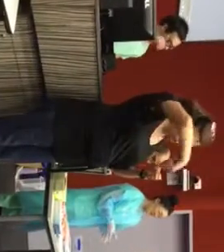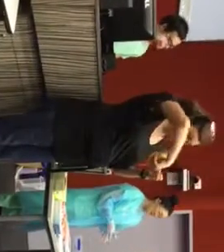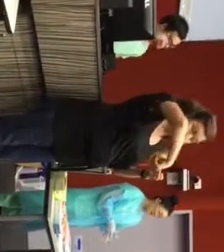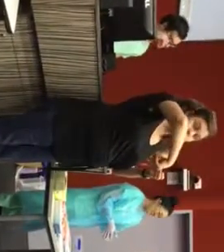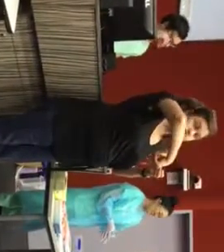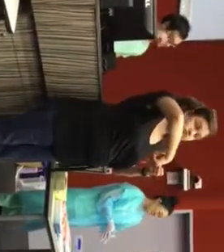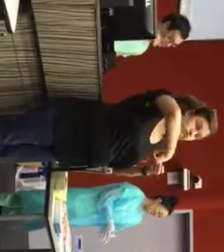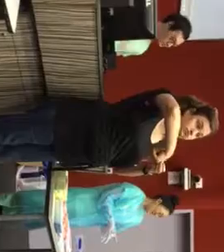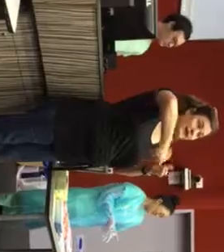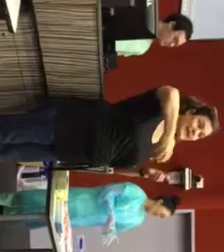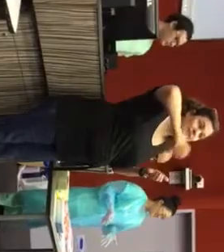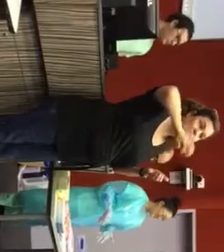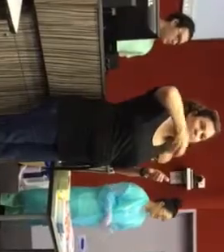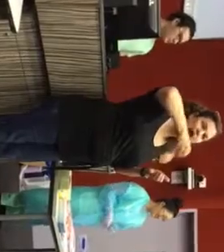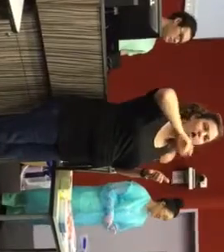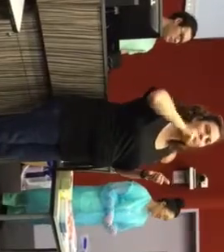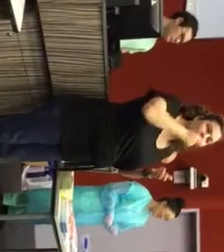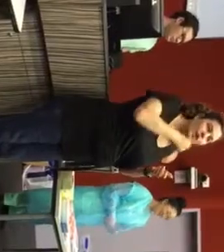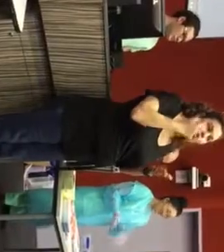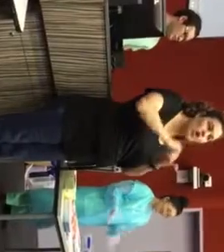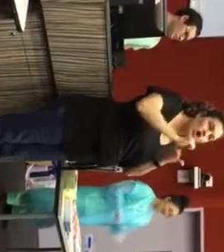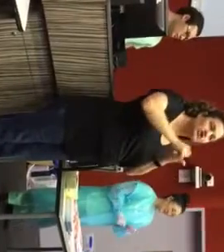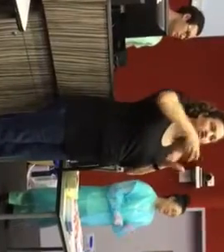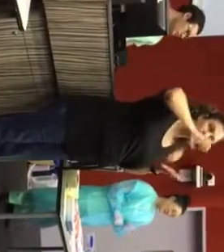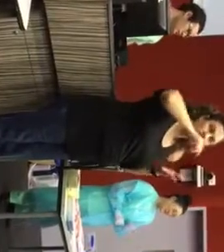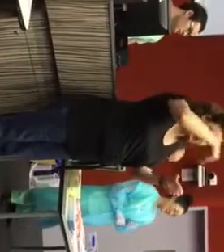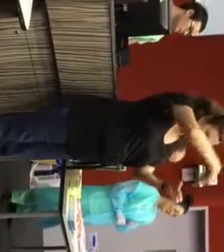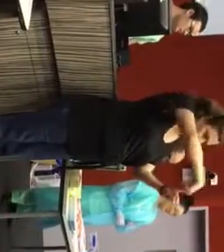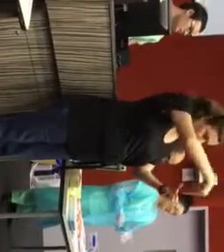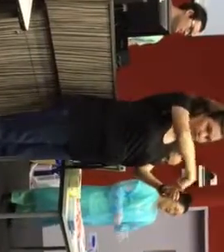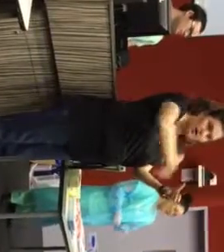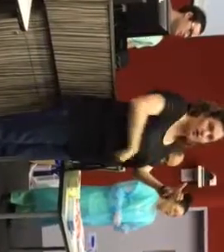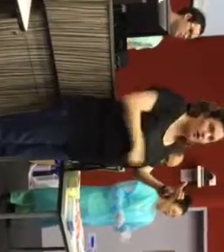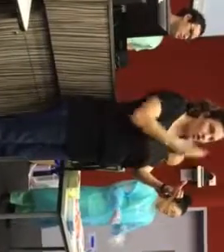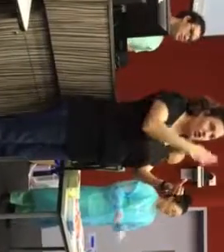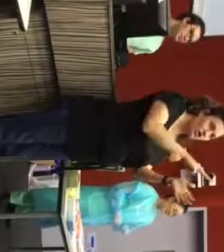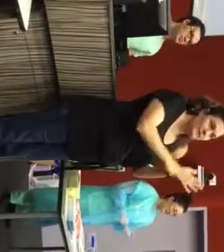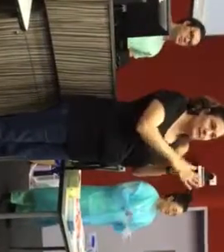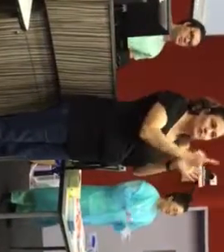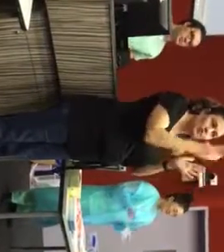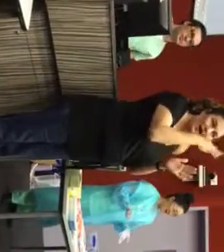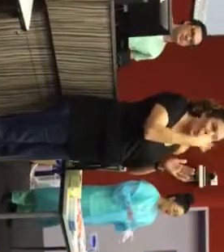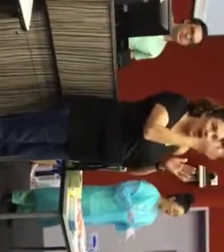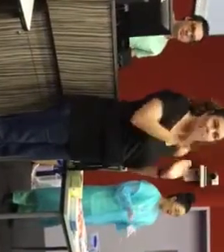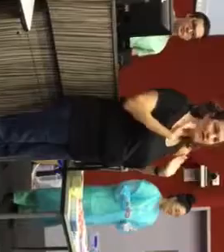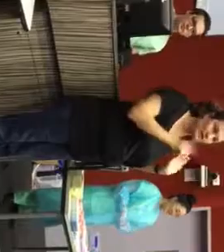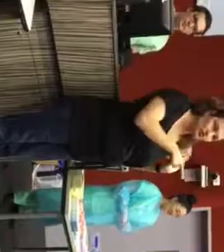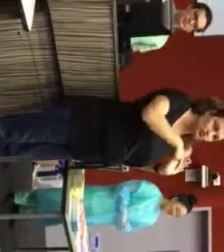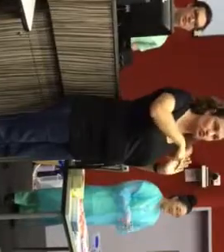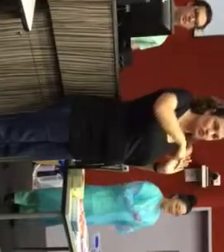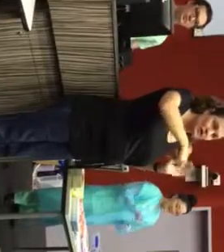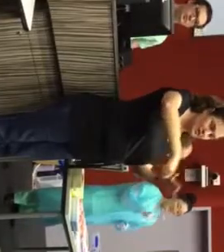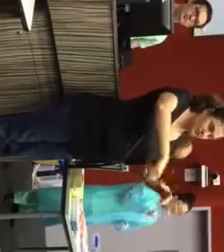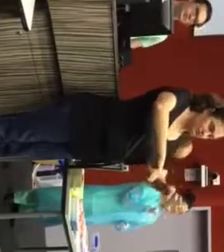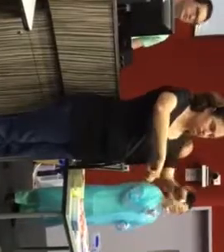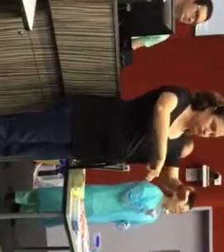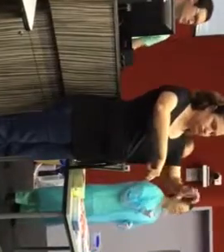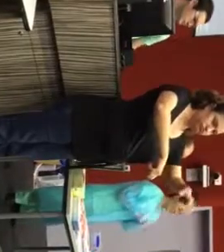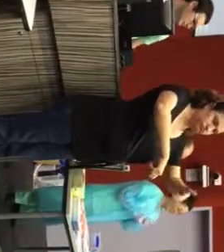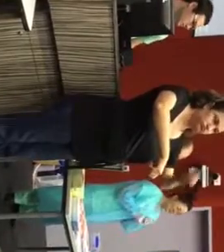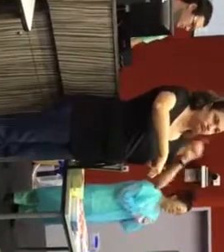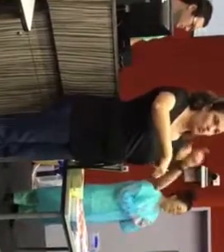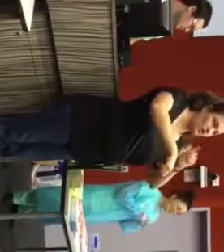like a 99.9% bacteria. 30 minutes, an hour, that's all, and then dry, rinse and dry. And then this